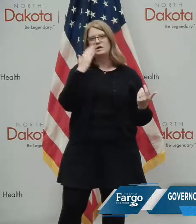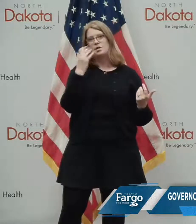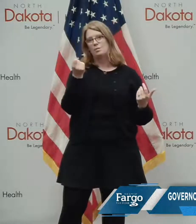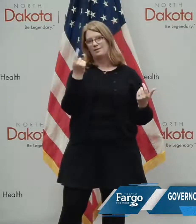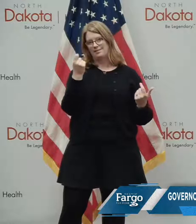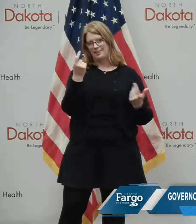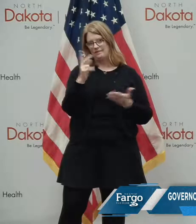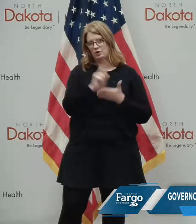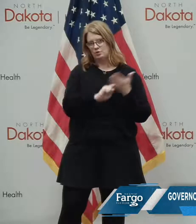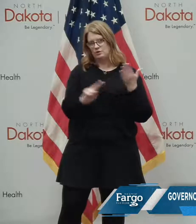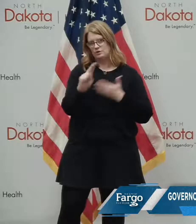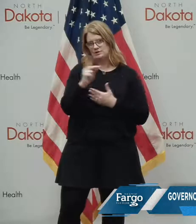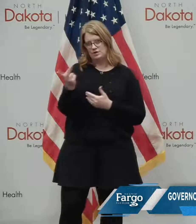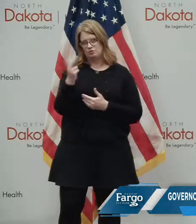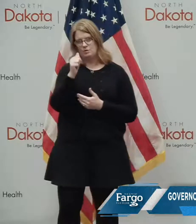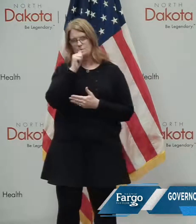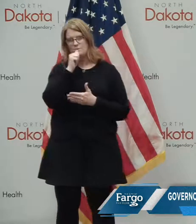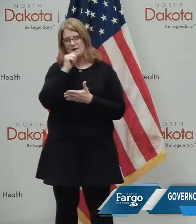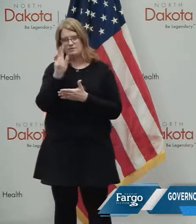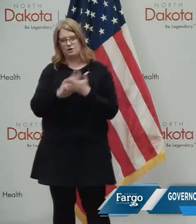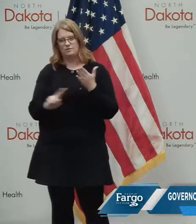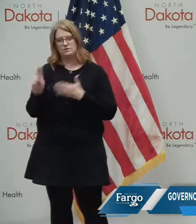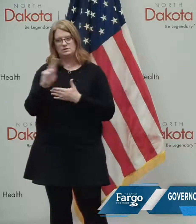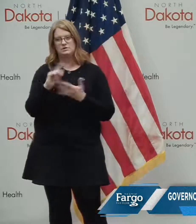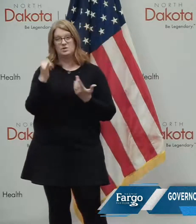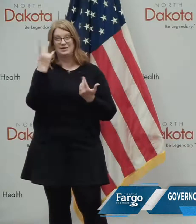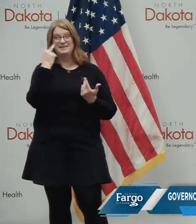private universities are, and take a look at the case counts in those